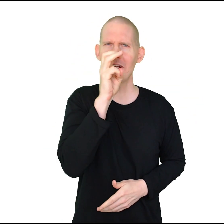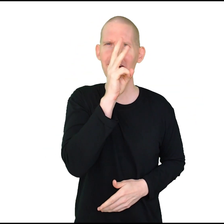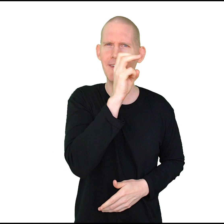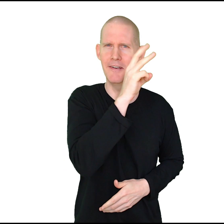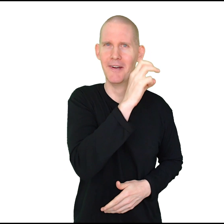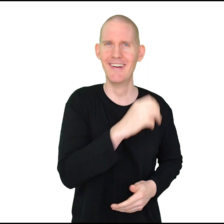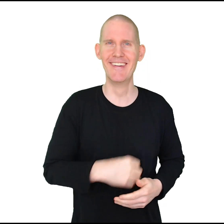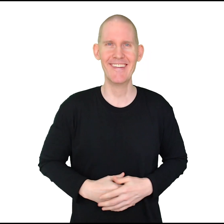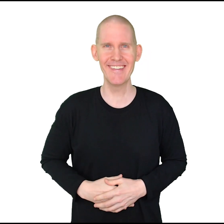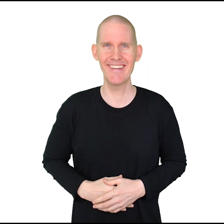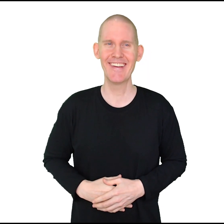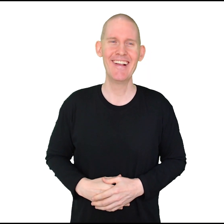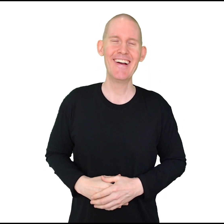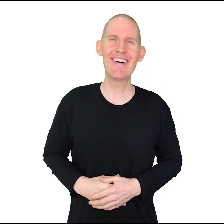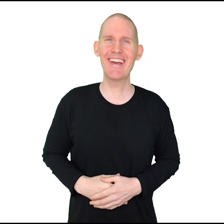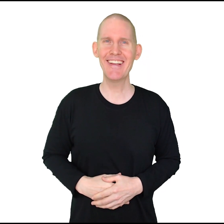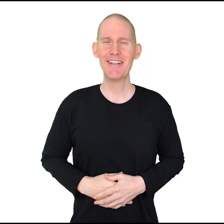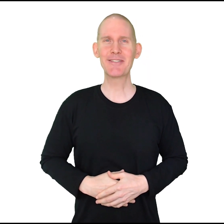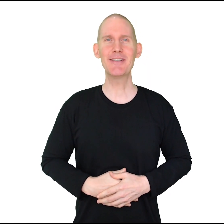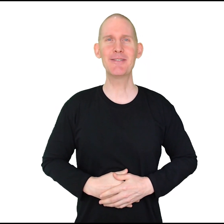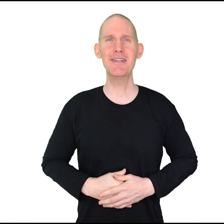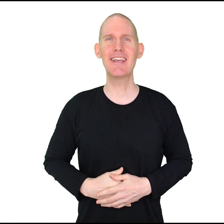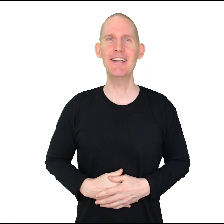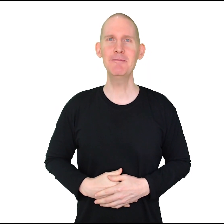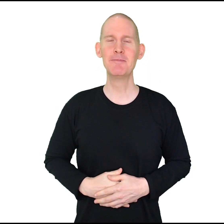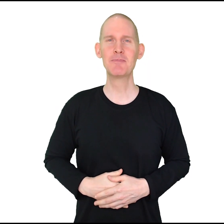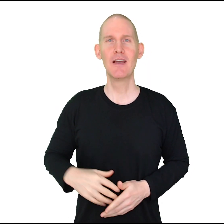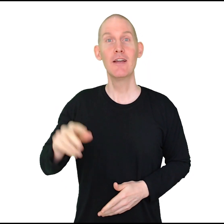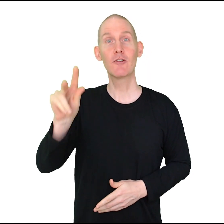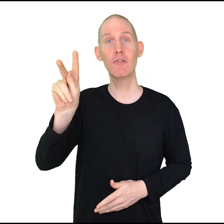weird. Okay, so let's do it again. KRIS,